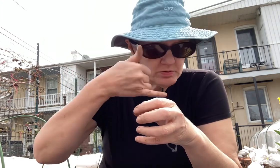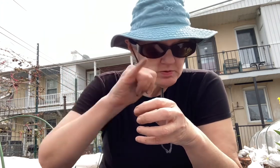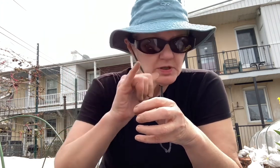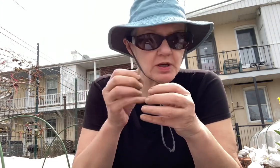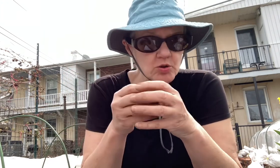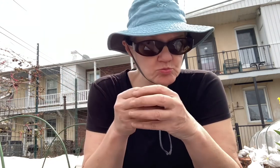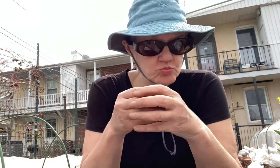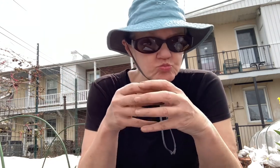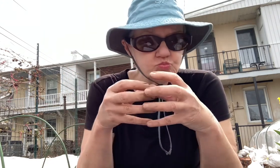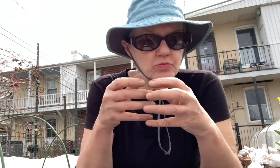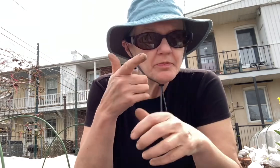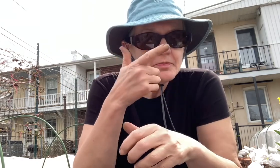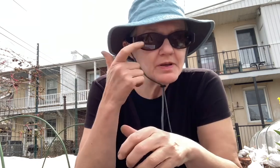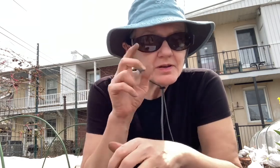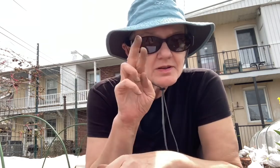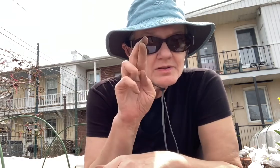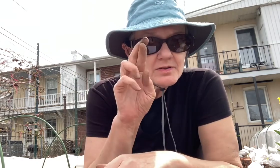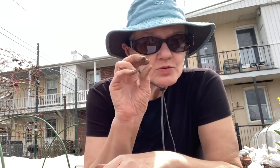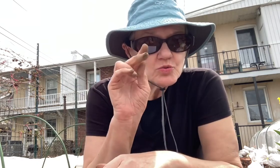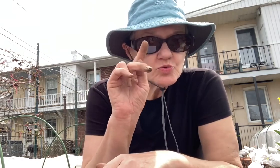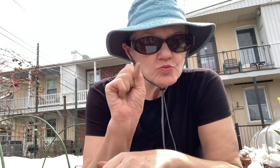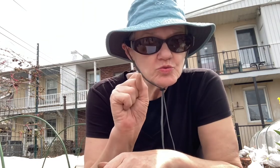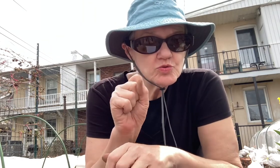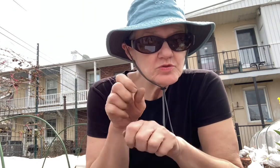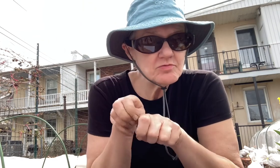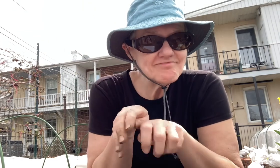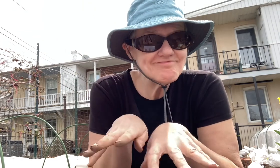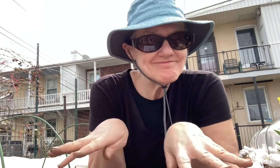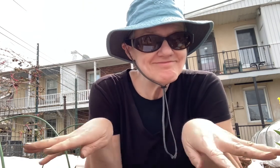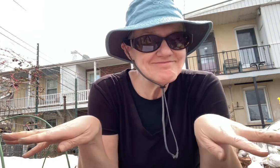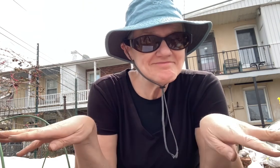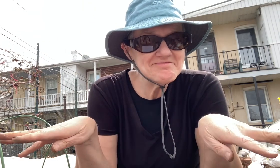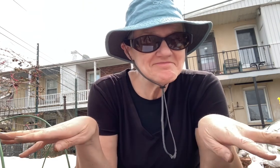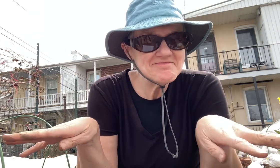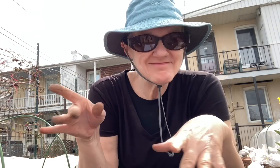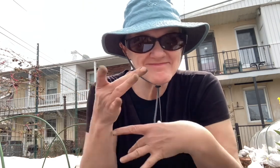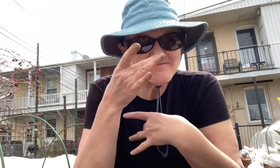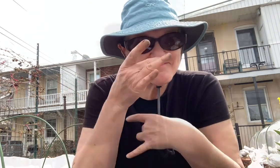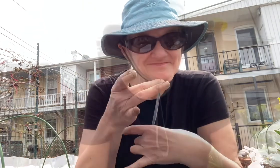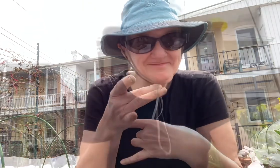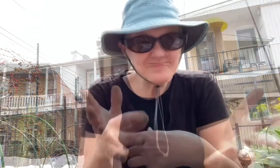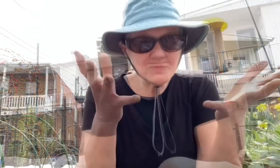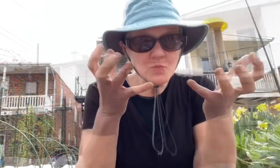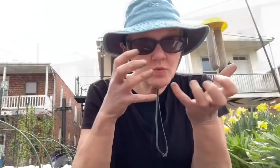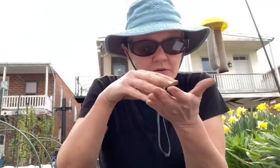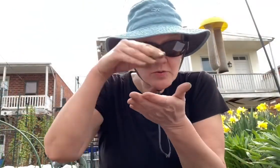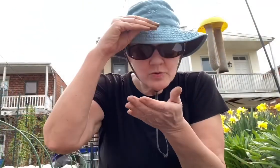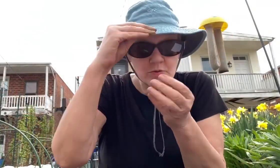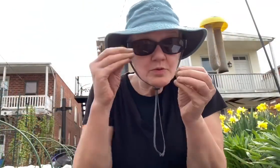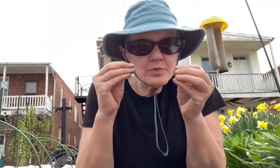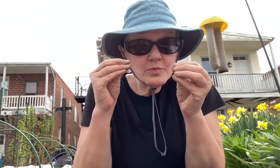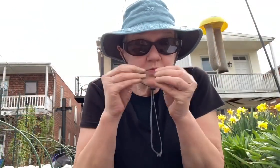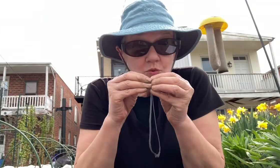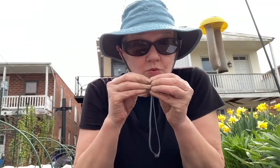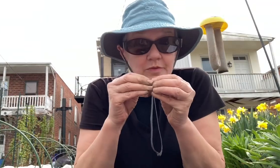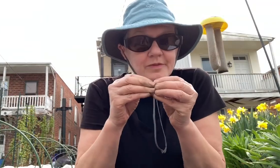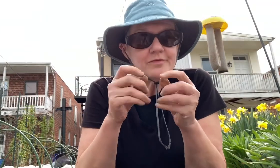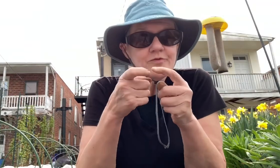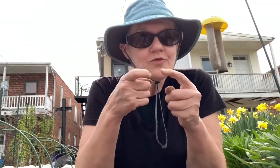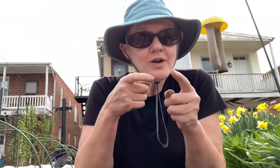one at a time because the others will still keep growing since their roots have had more room to spread out. If you want to